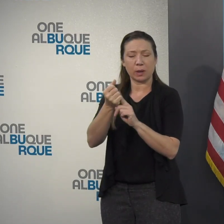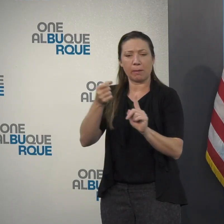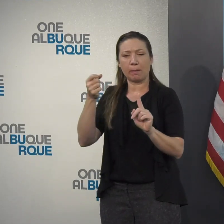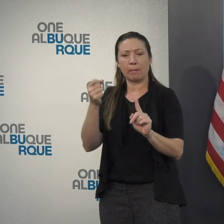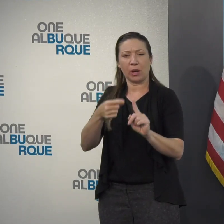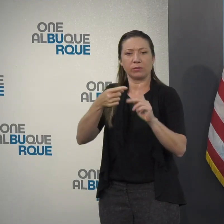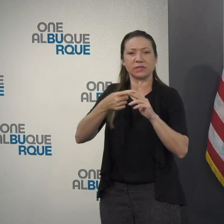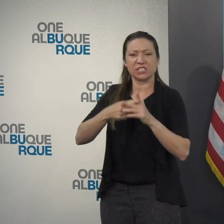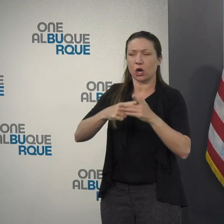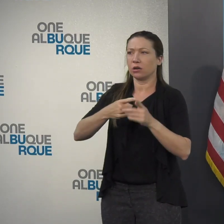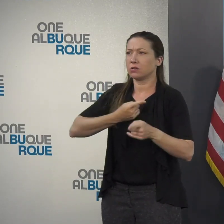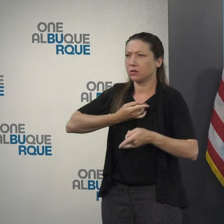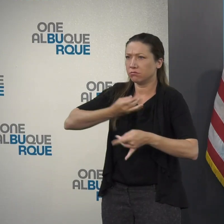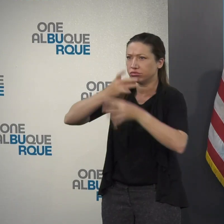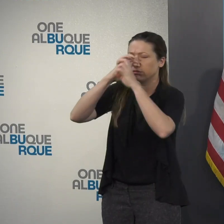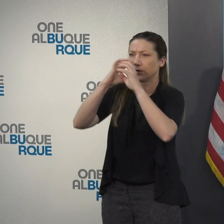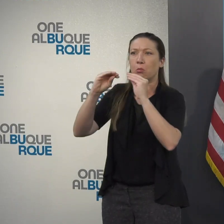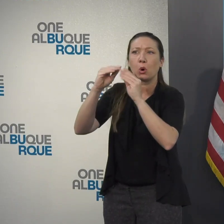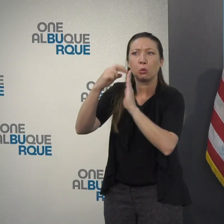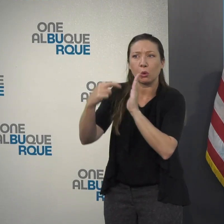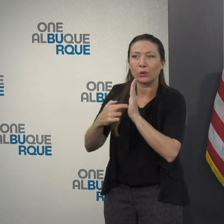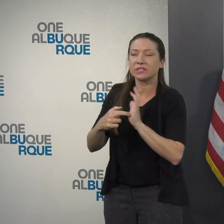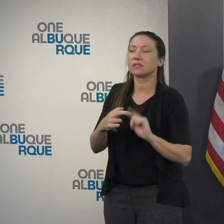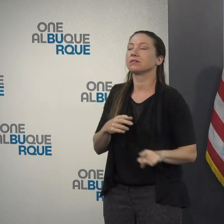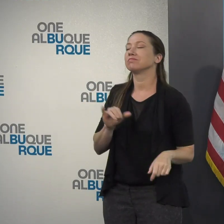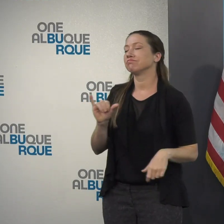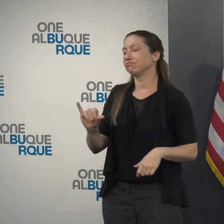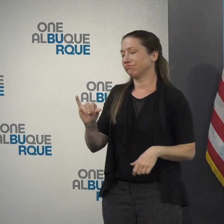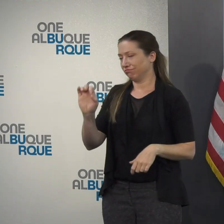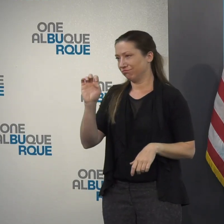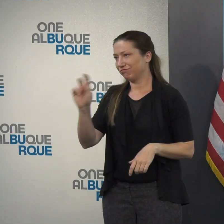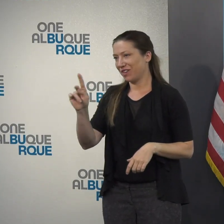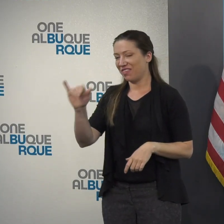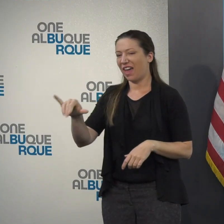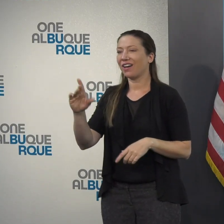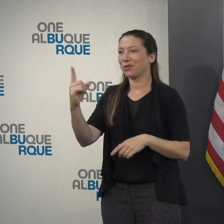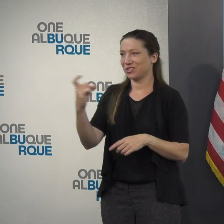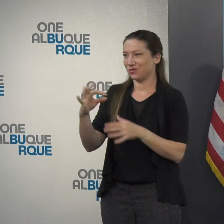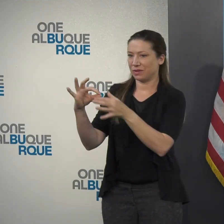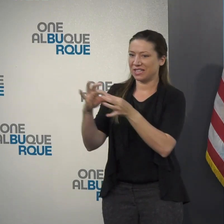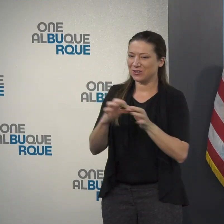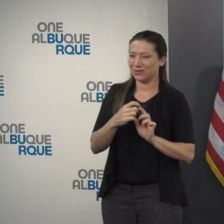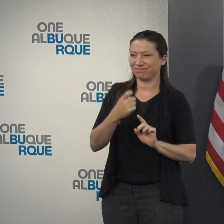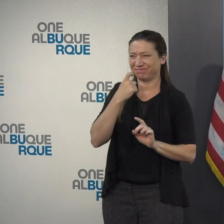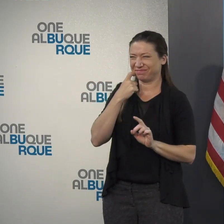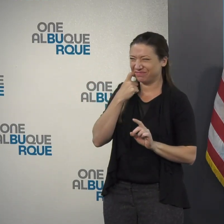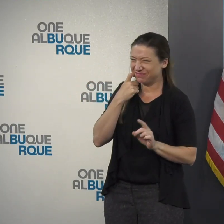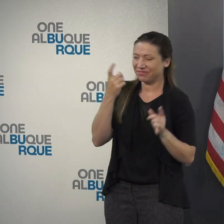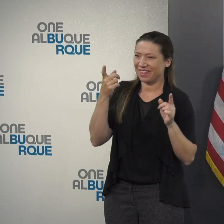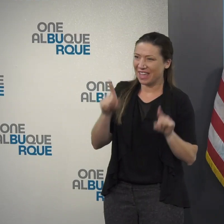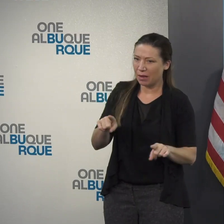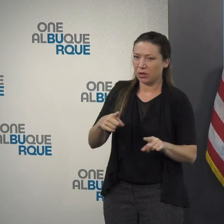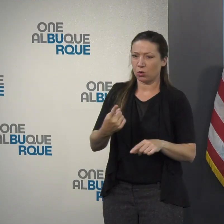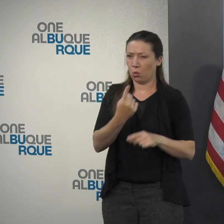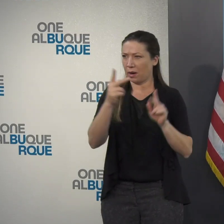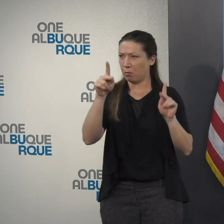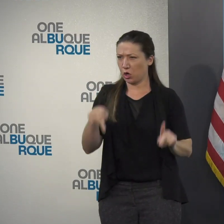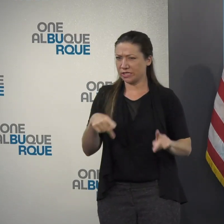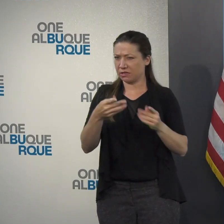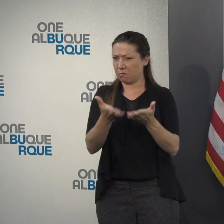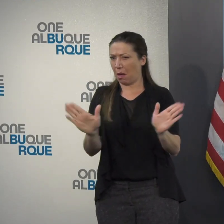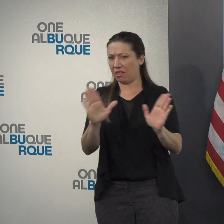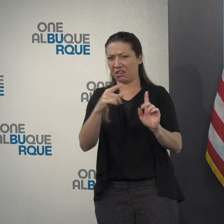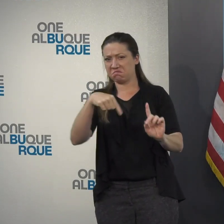amplified? So the question is about a specific incident with respect to some challenges we were having with just an individual in the